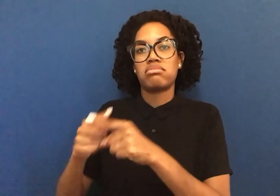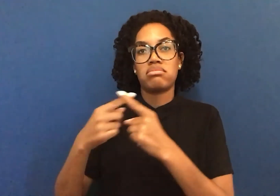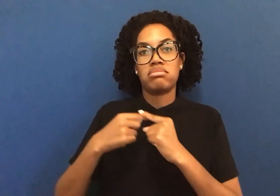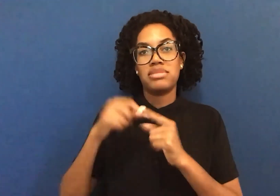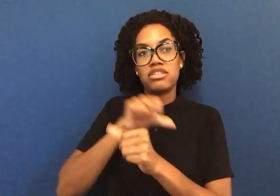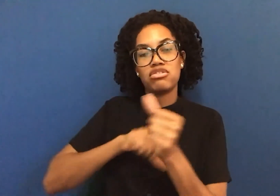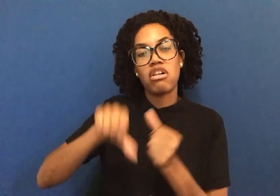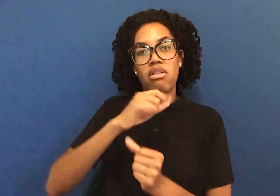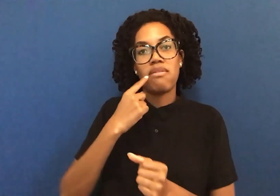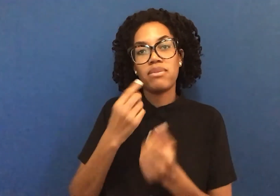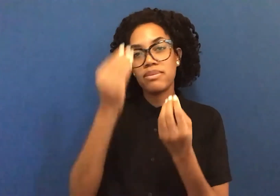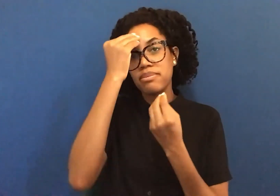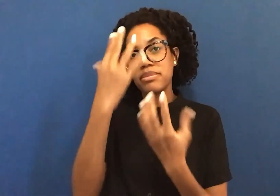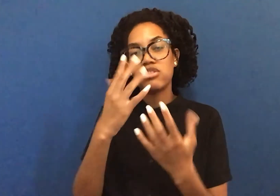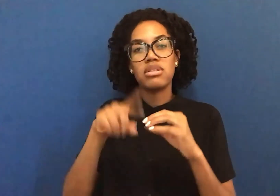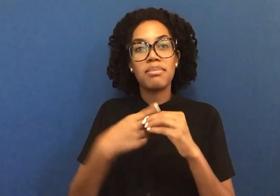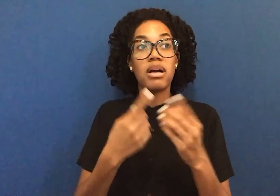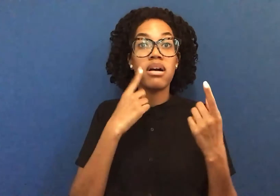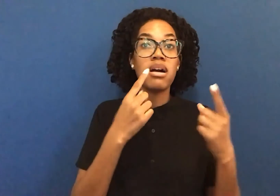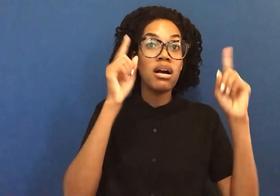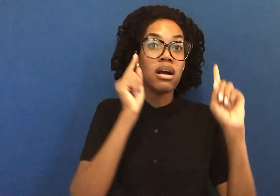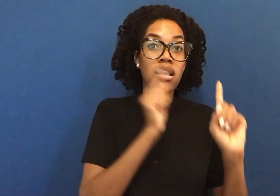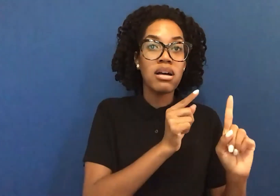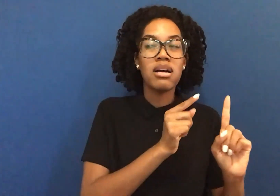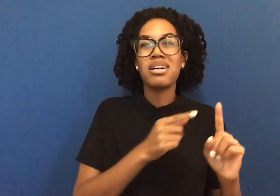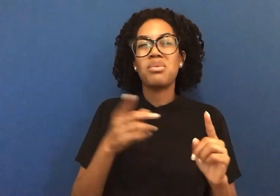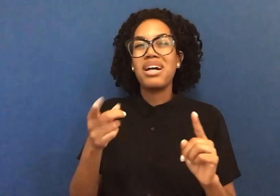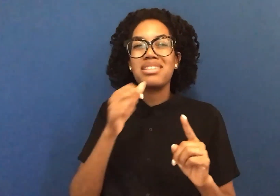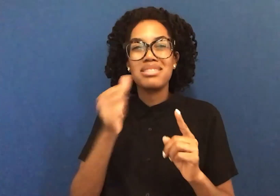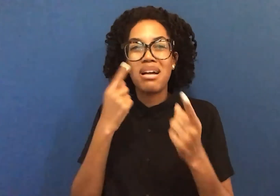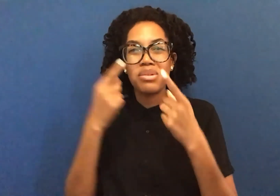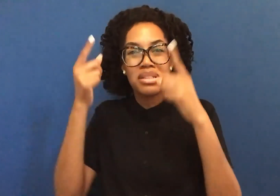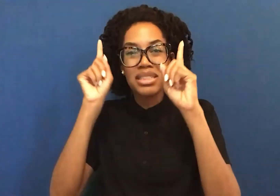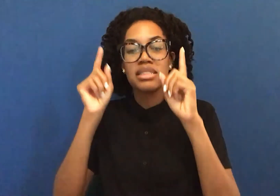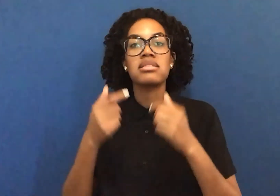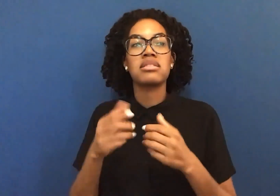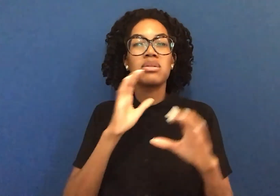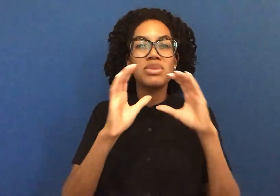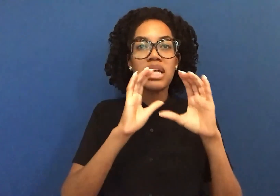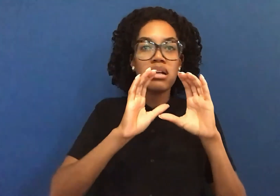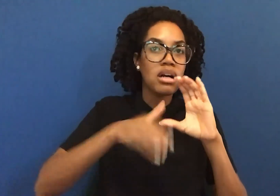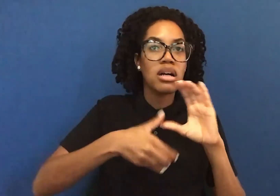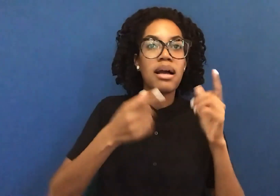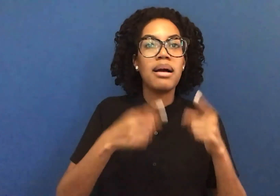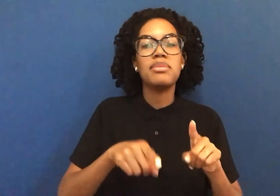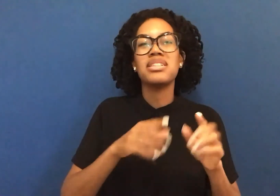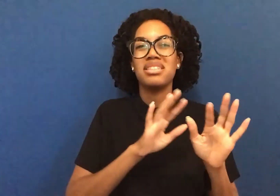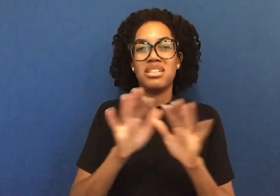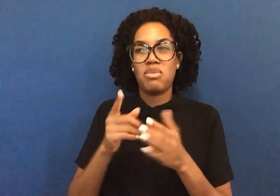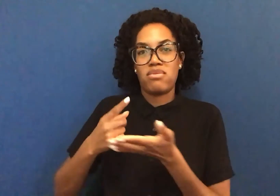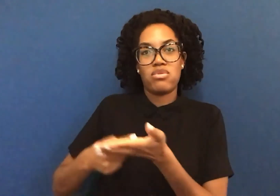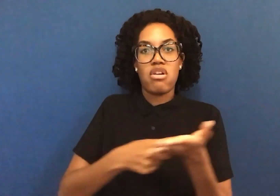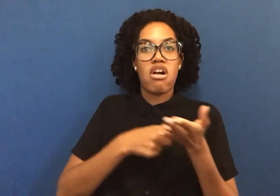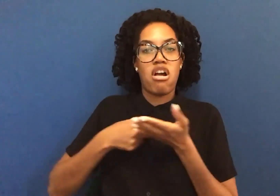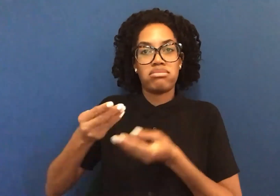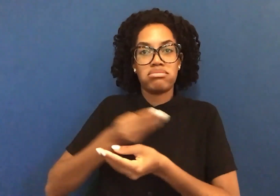developments, what's working, what's not, where are there communication breakdowns, and who has resources to share with the group. I'll skip over